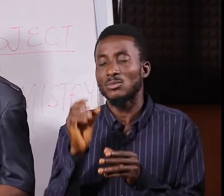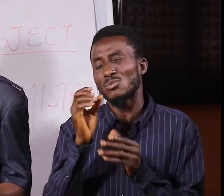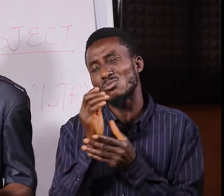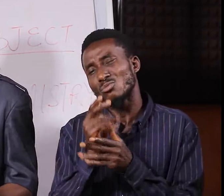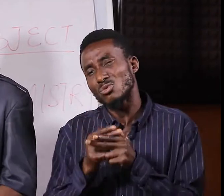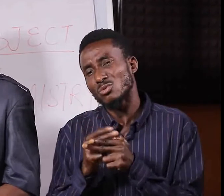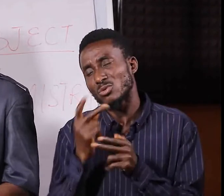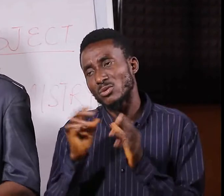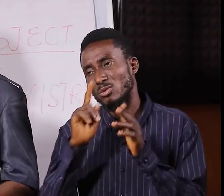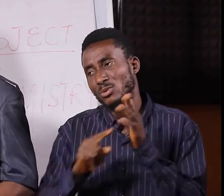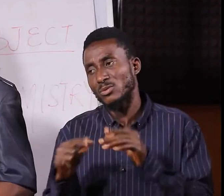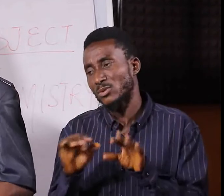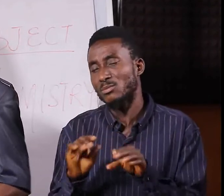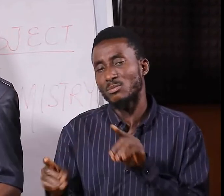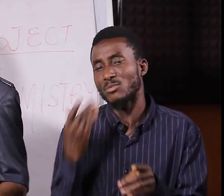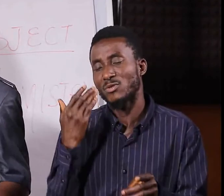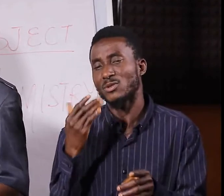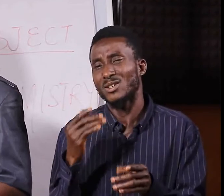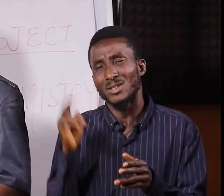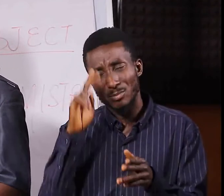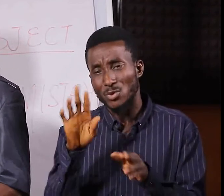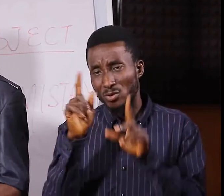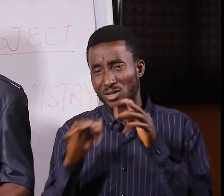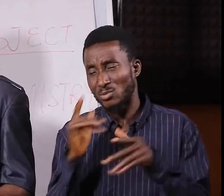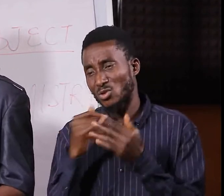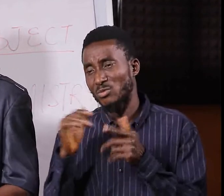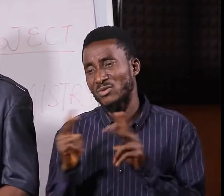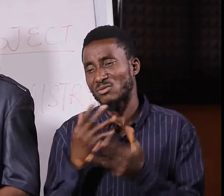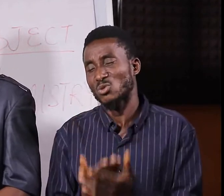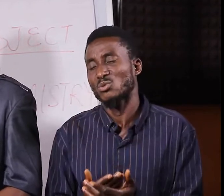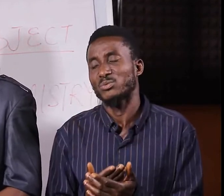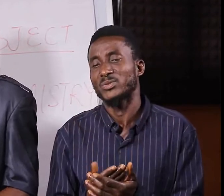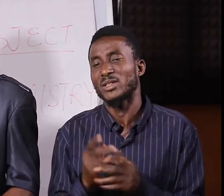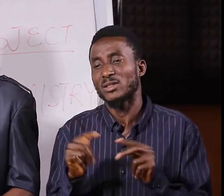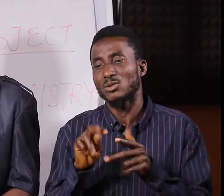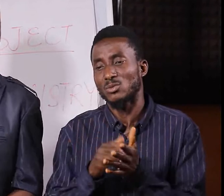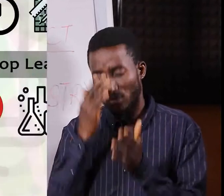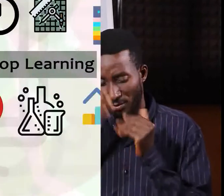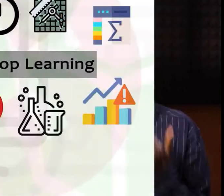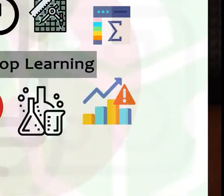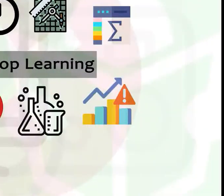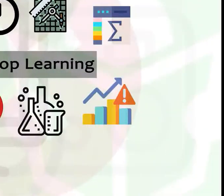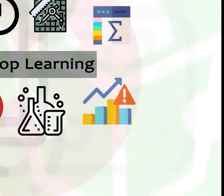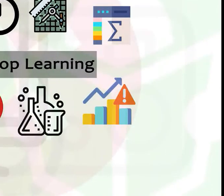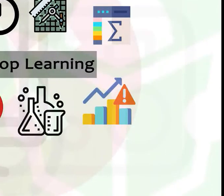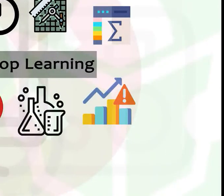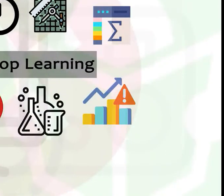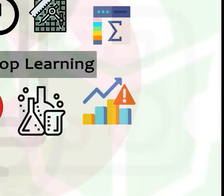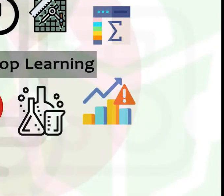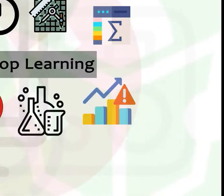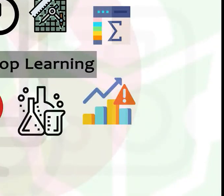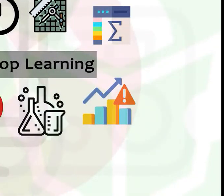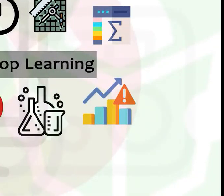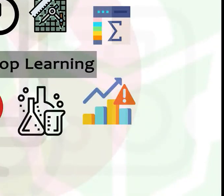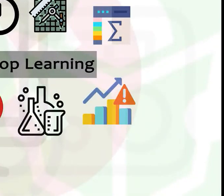assignment. Remember, your exam is fast approaching. Study hard and you come out with your flying colors. Have a wonderful day.